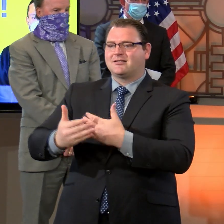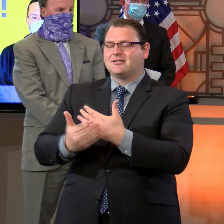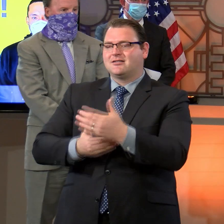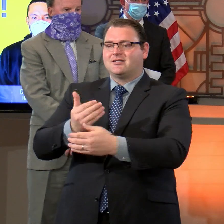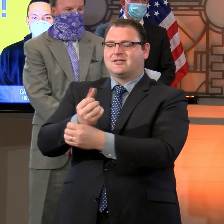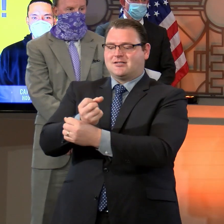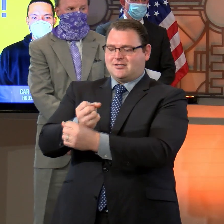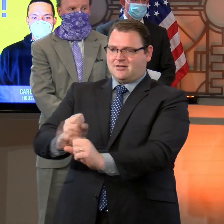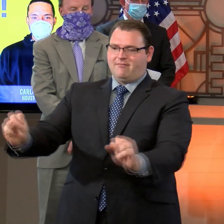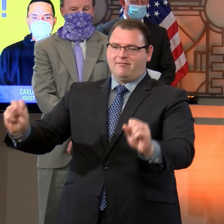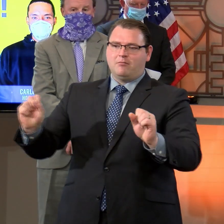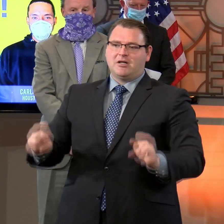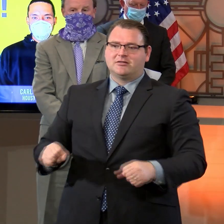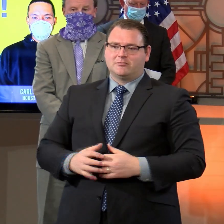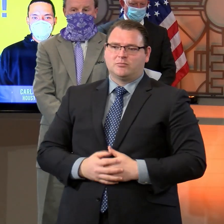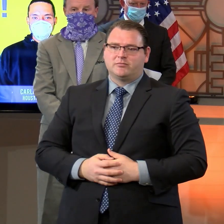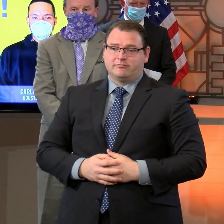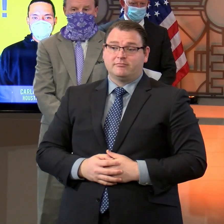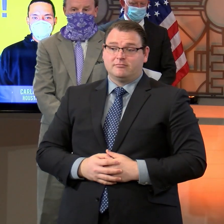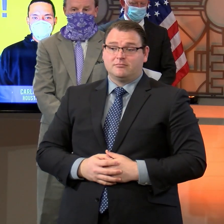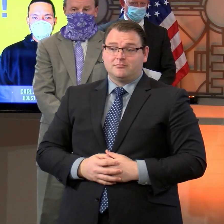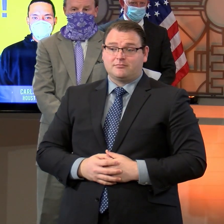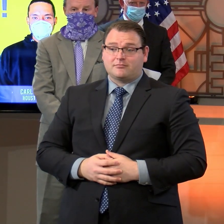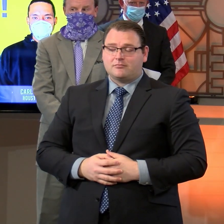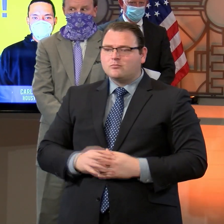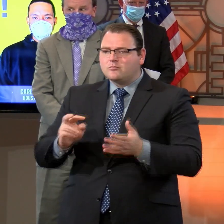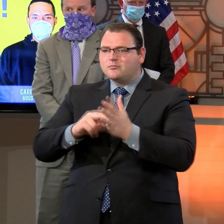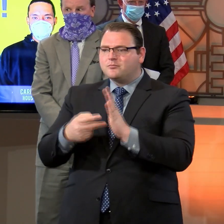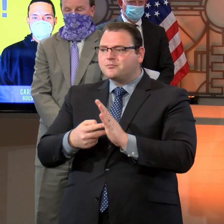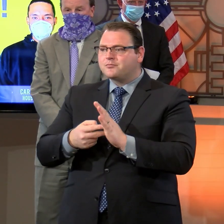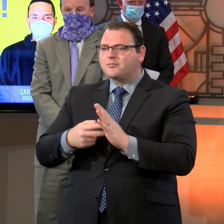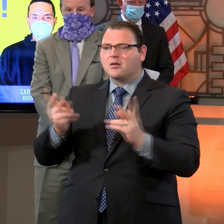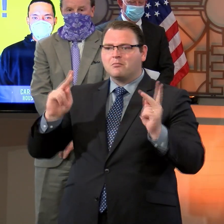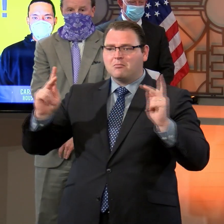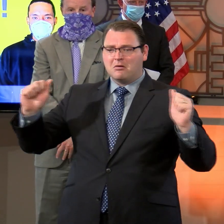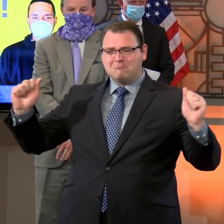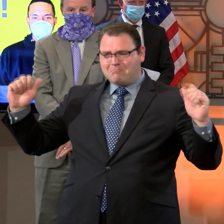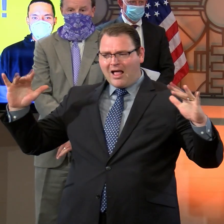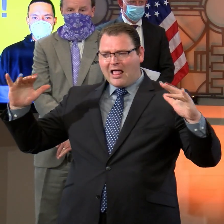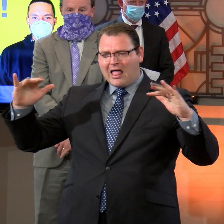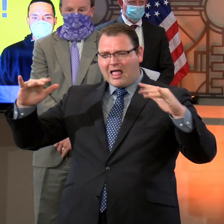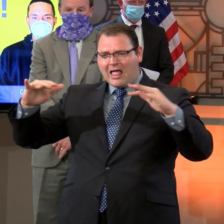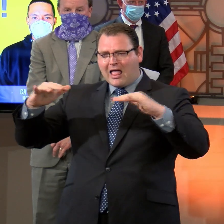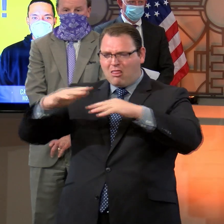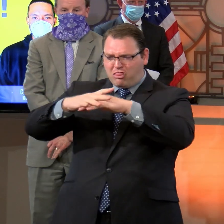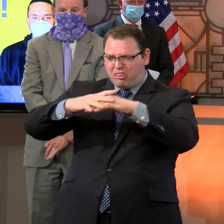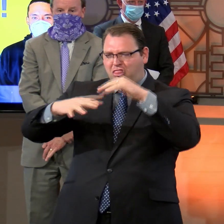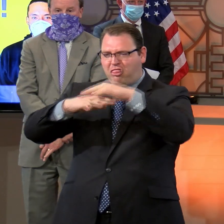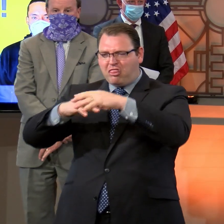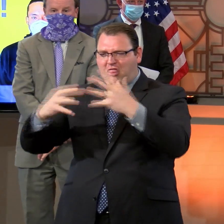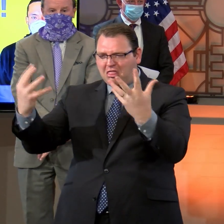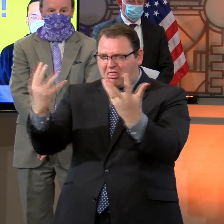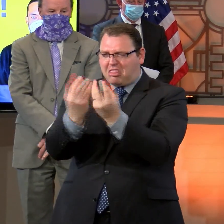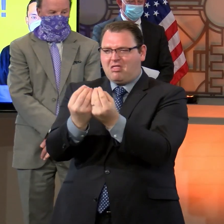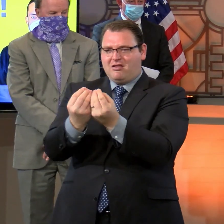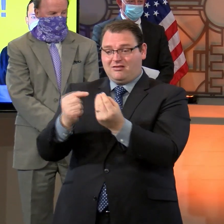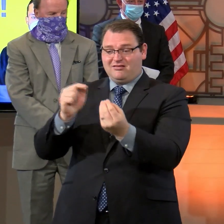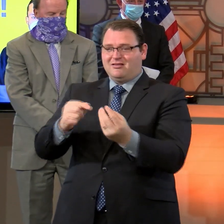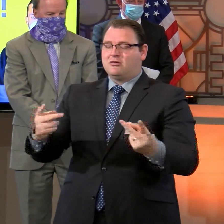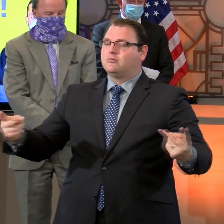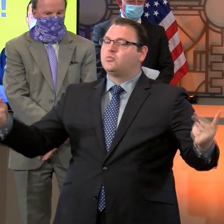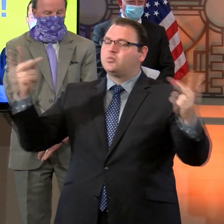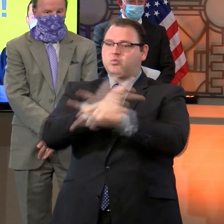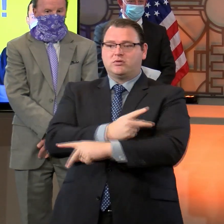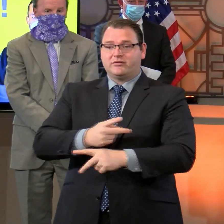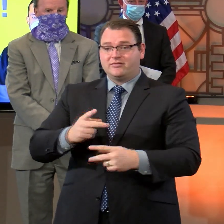swarm places or not to engage in safe practices, and 3 to 4 weeks down the road, the numbers